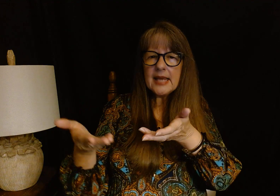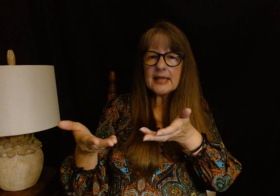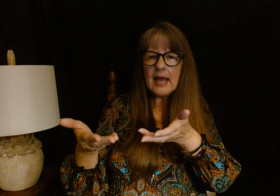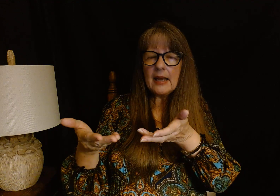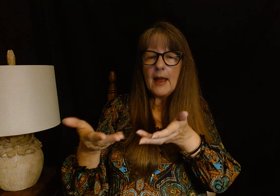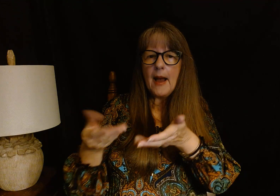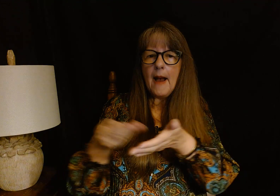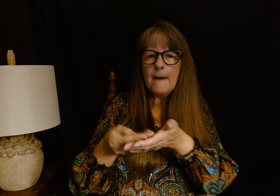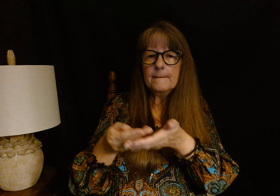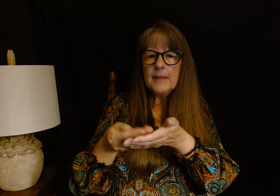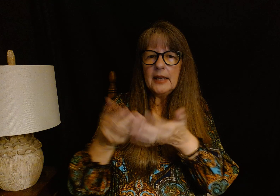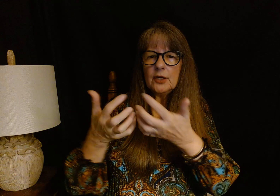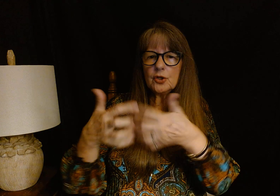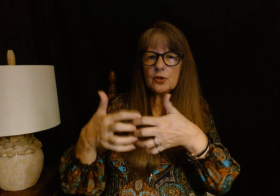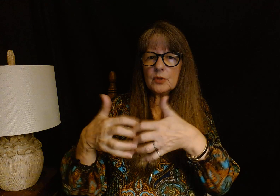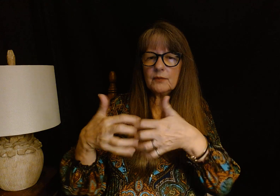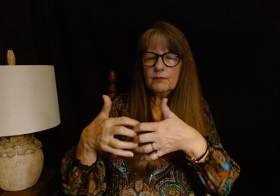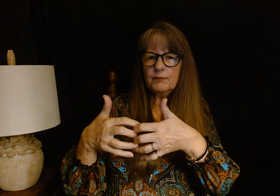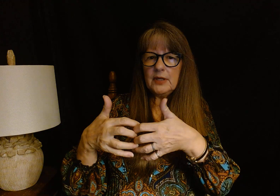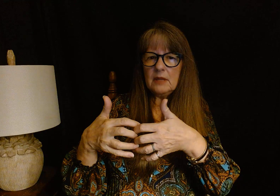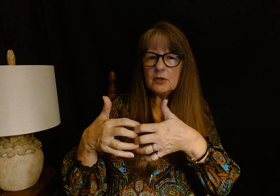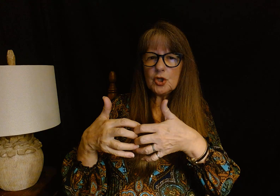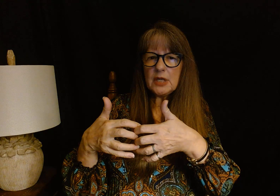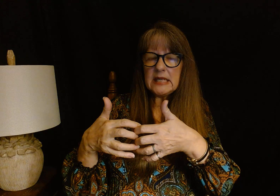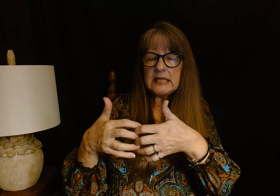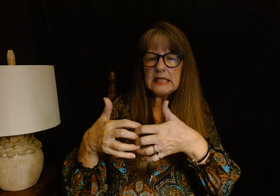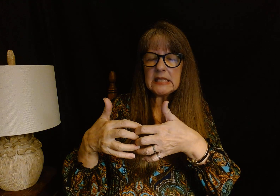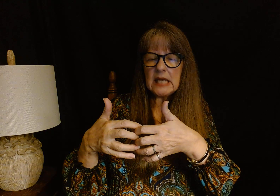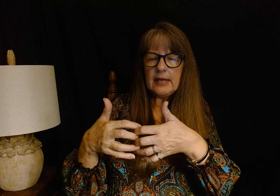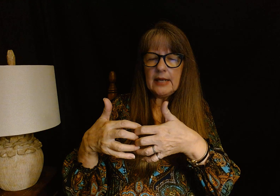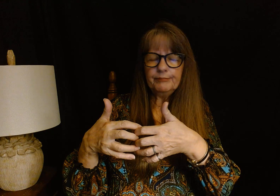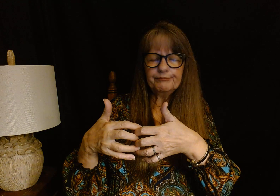that money to those vending machines,